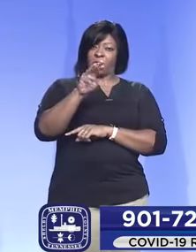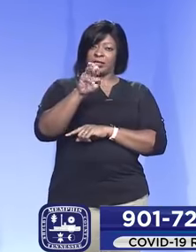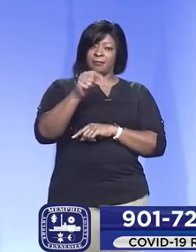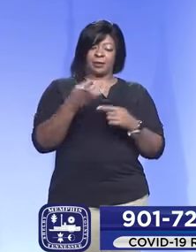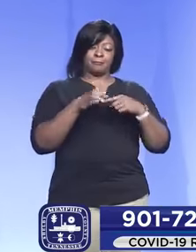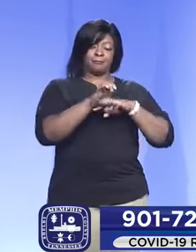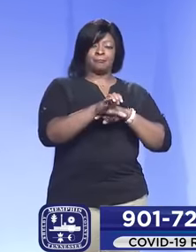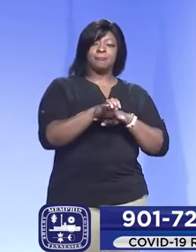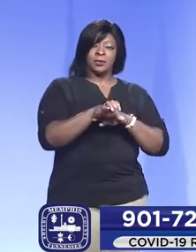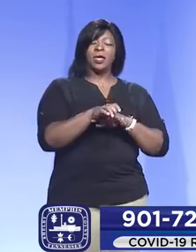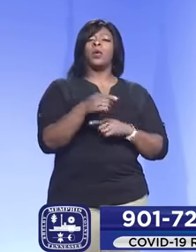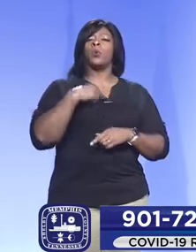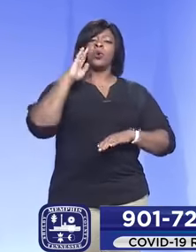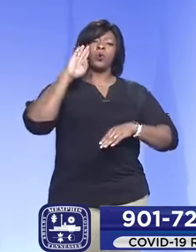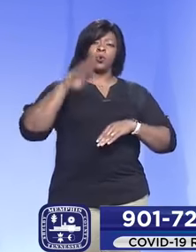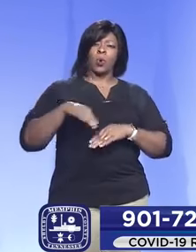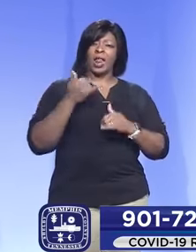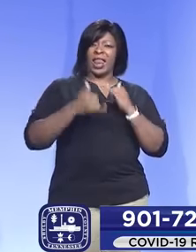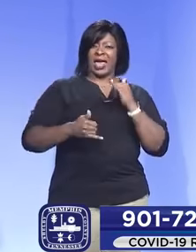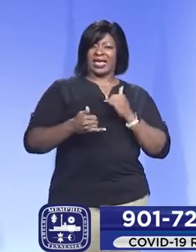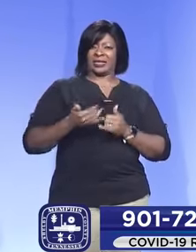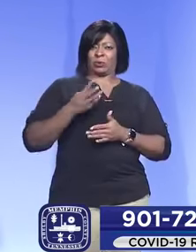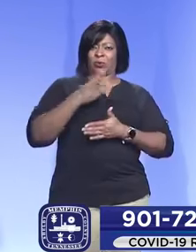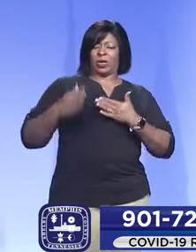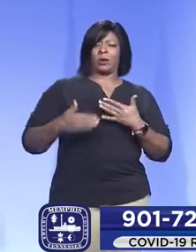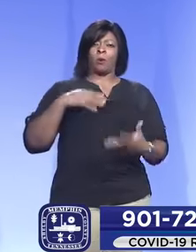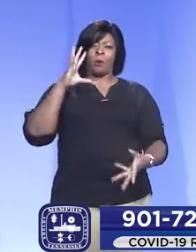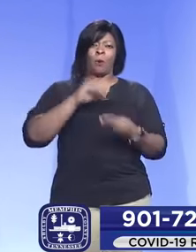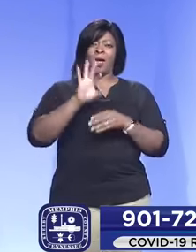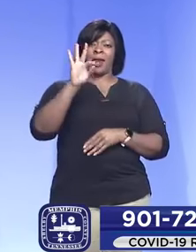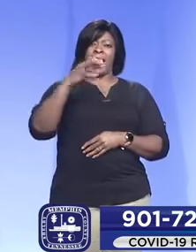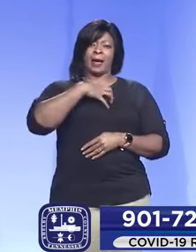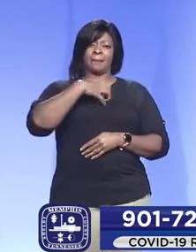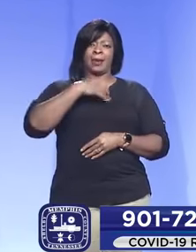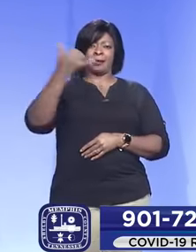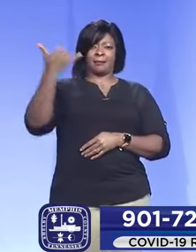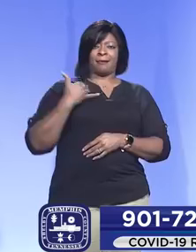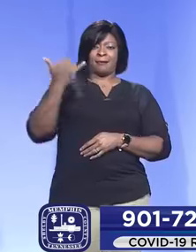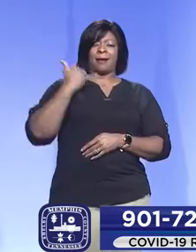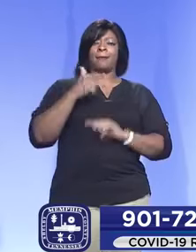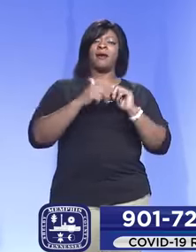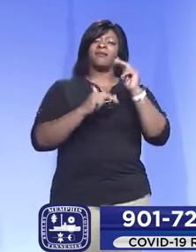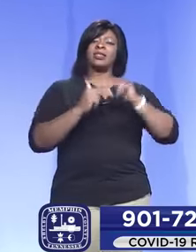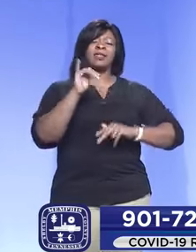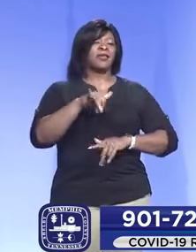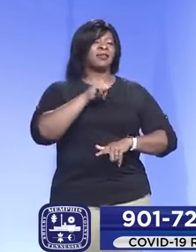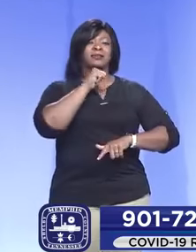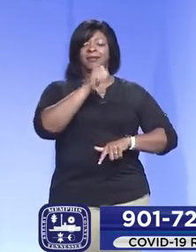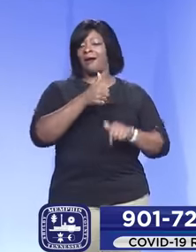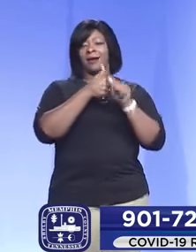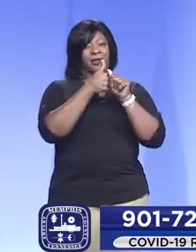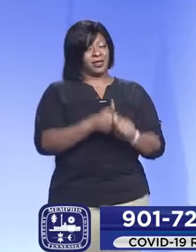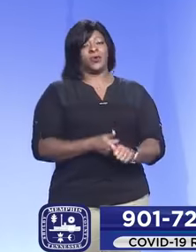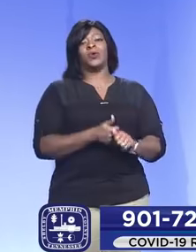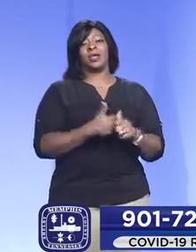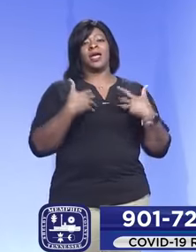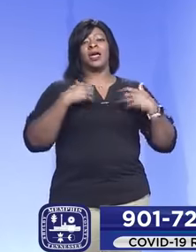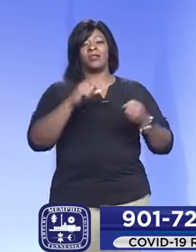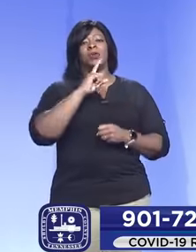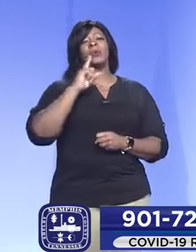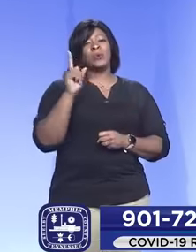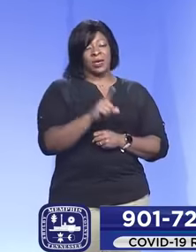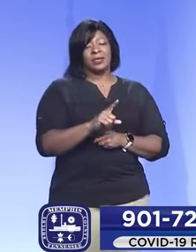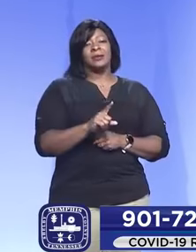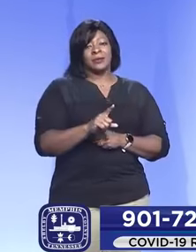this past weekend, we received a total of 9 complaints on facilities that were not adherent to the health